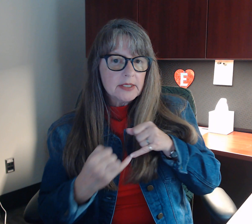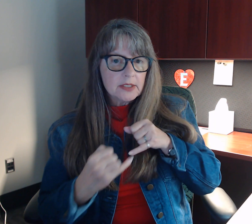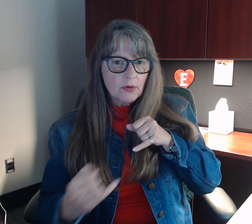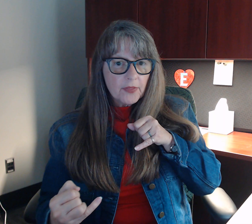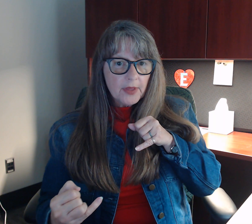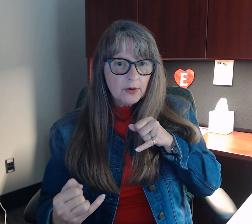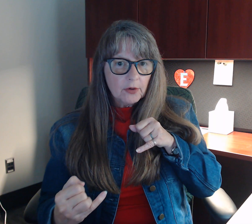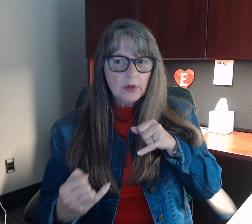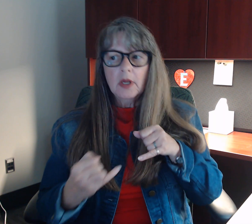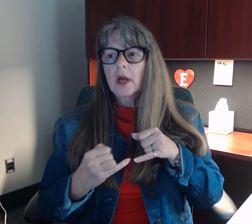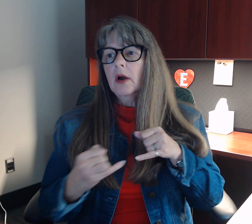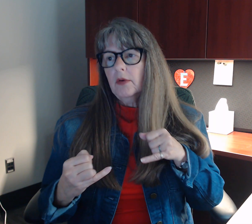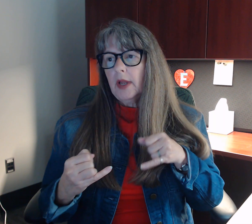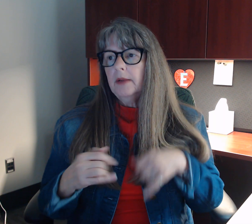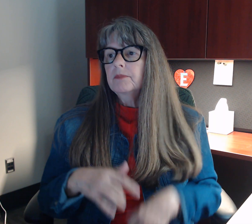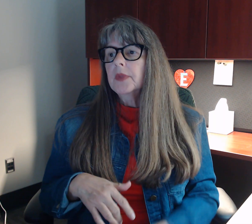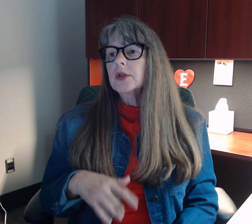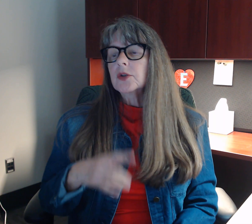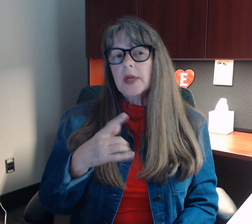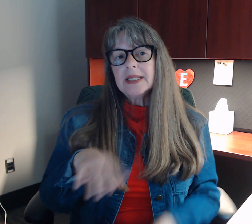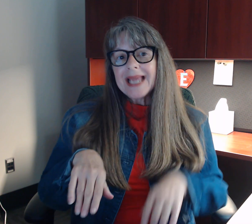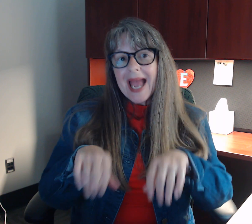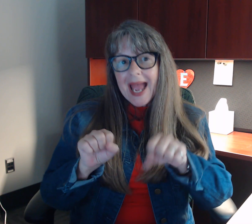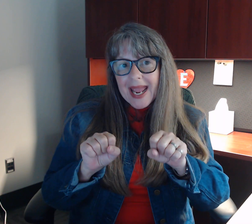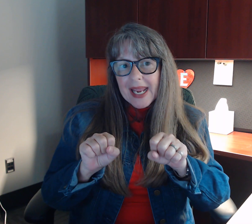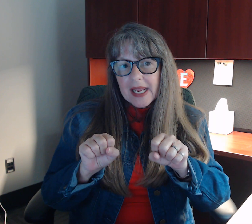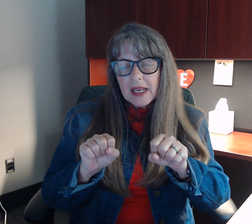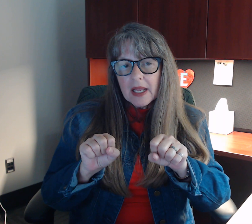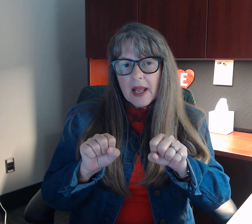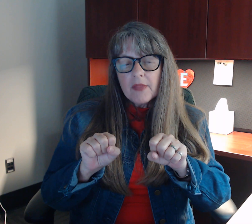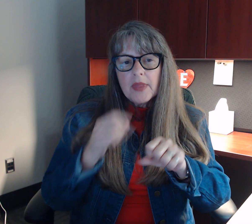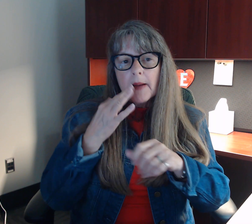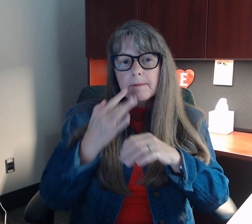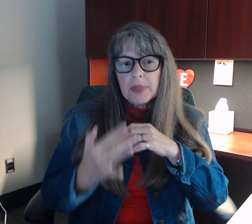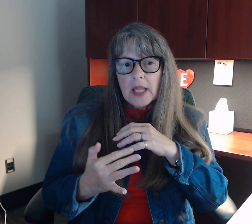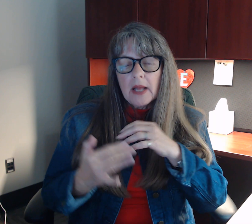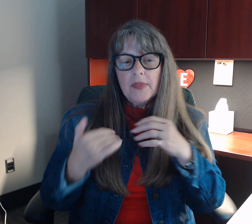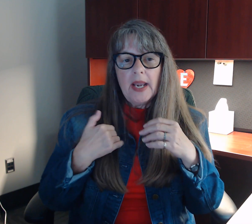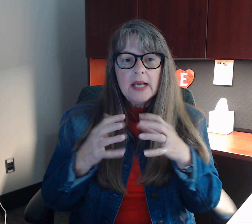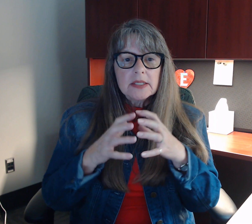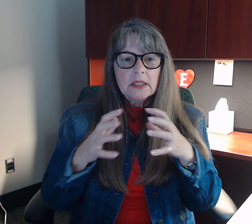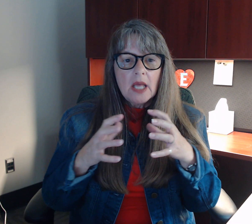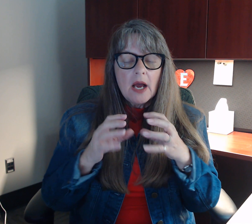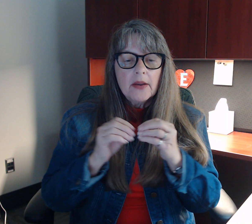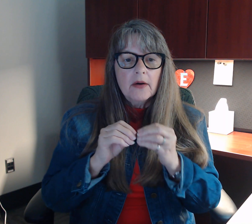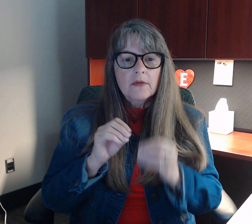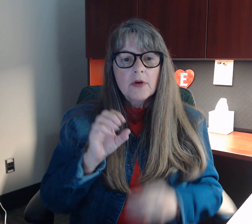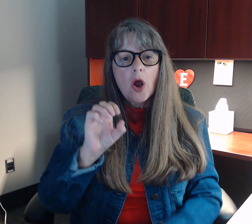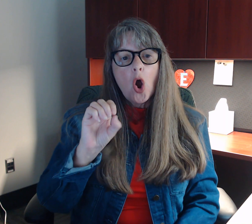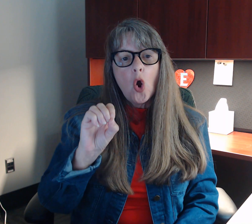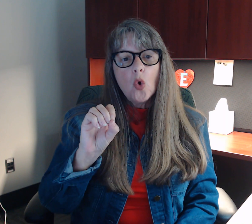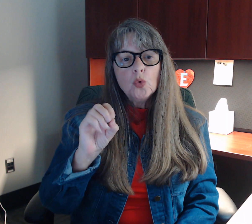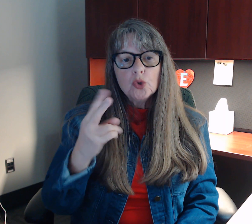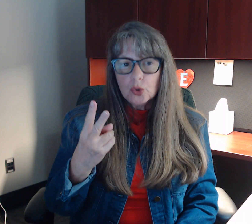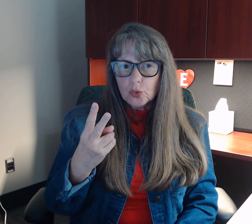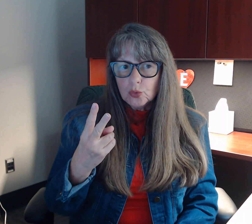they're thinner, okay? So they take that blood that has a lot of O2, which